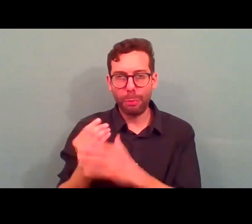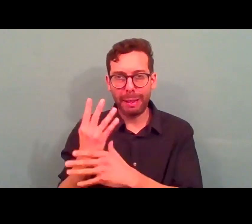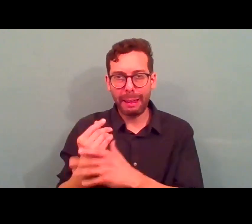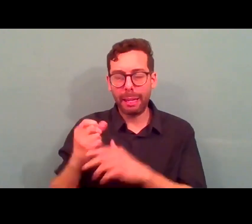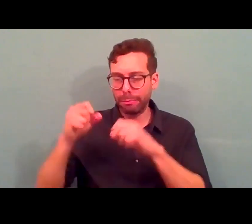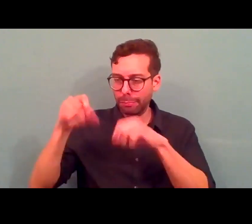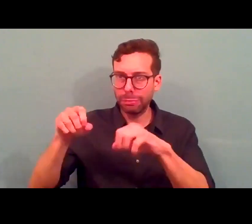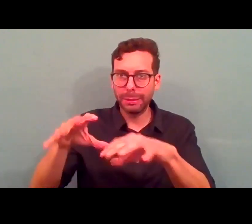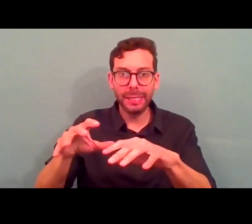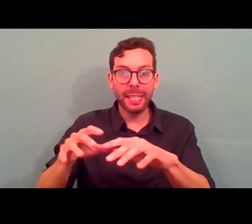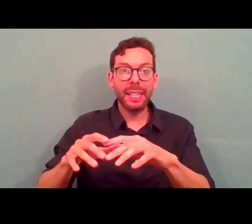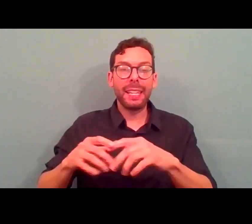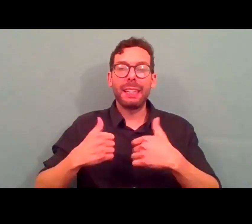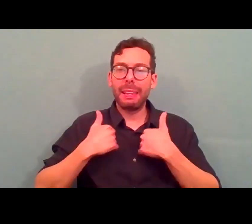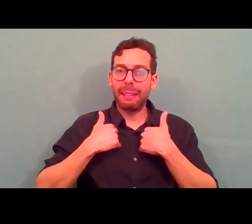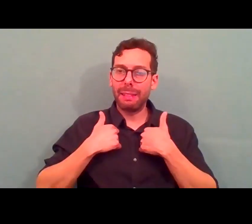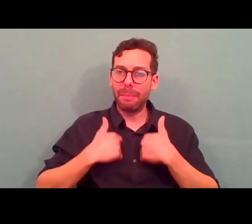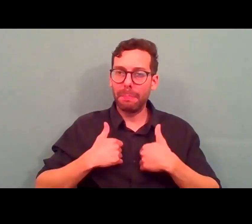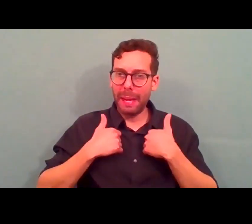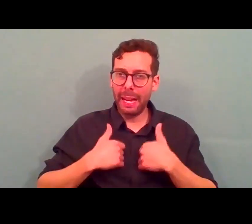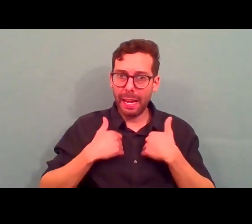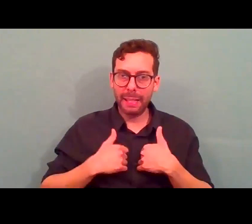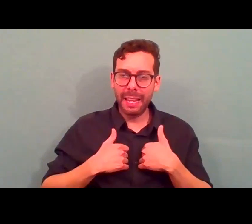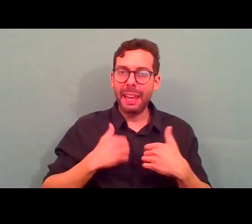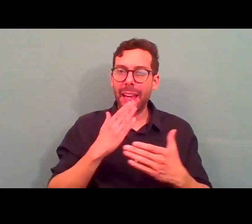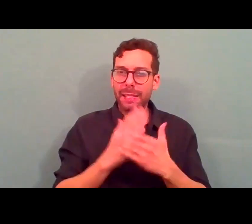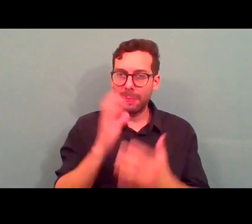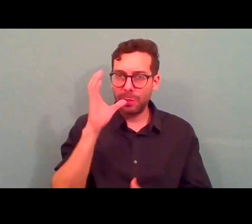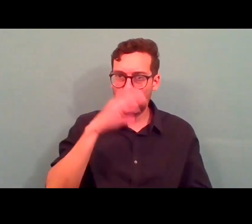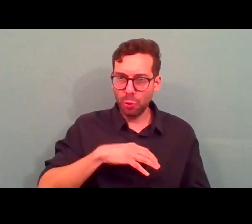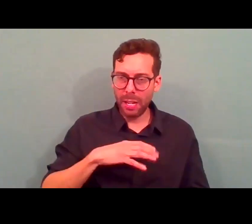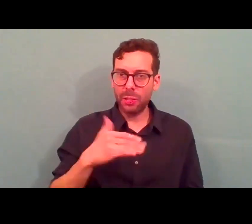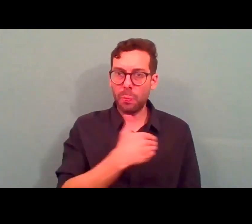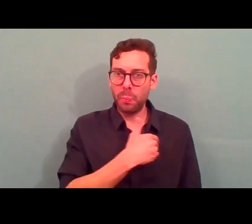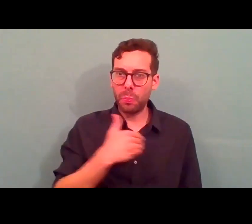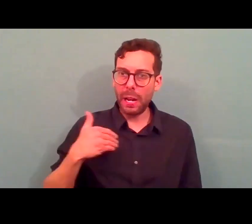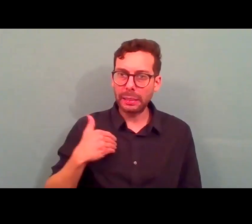unusual breast bud development in little babies. So I only throw